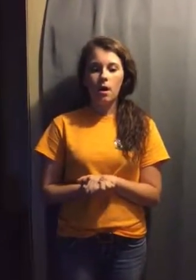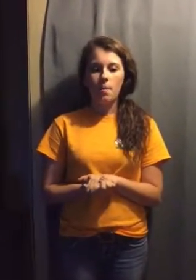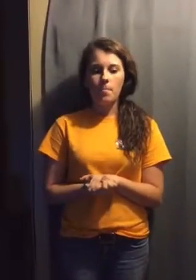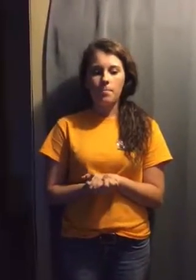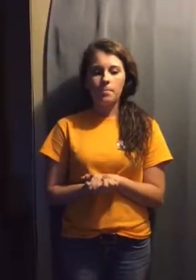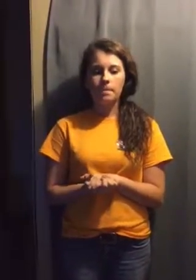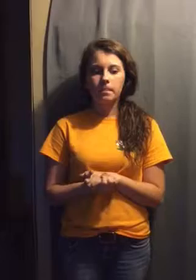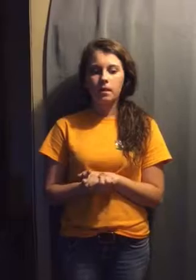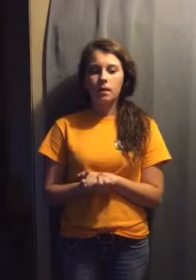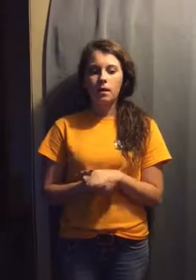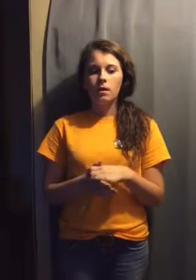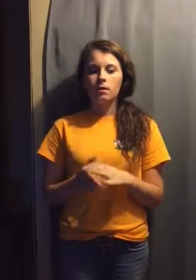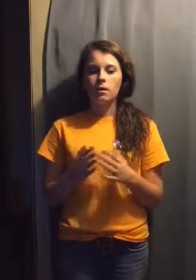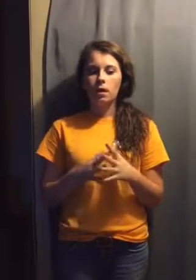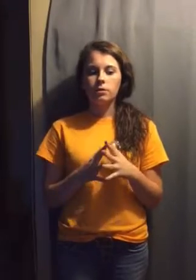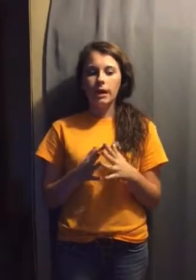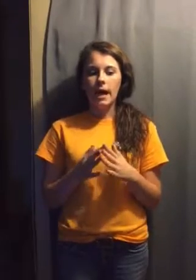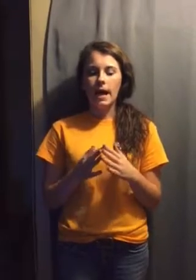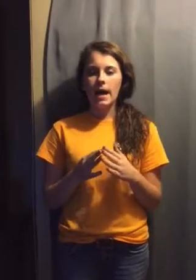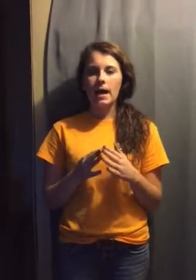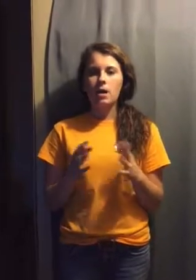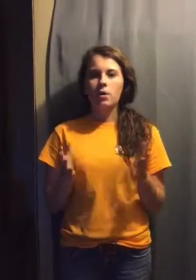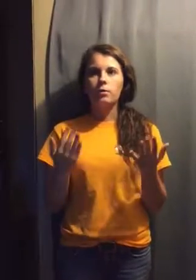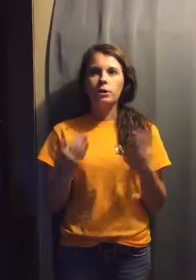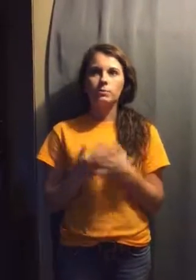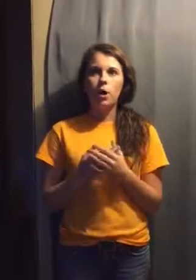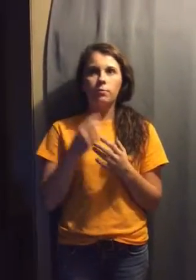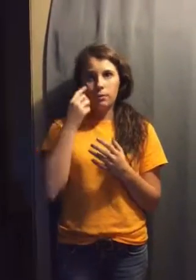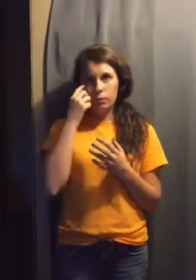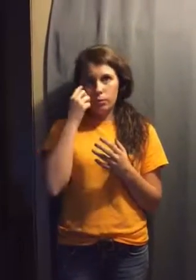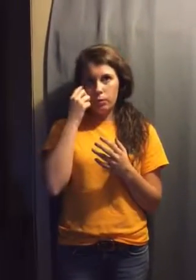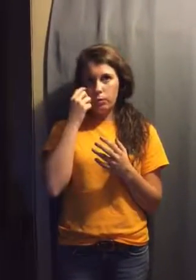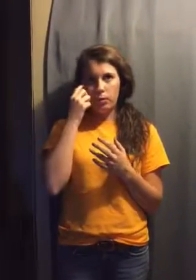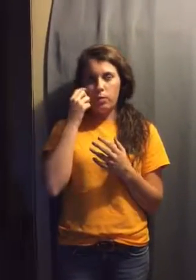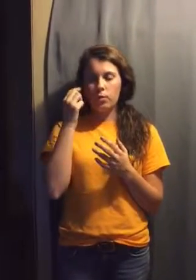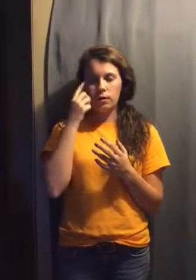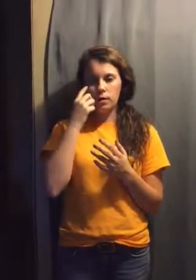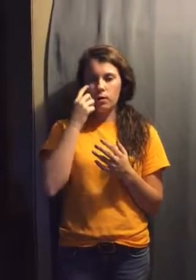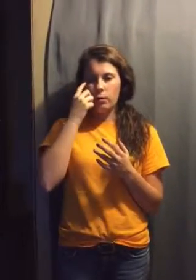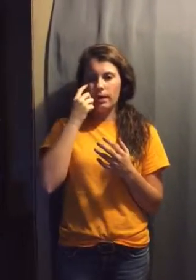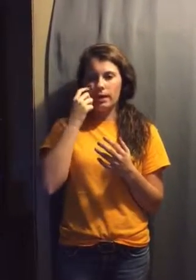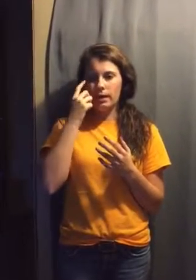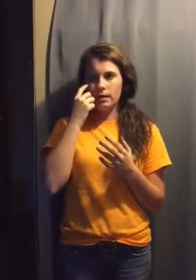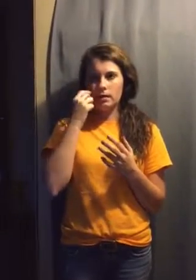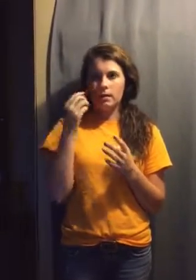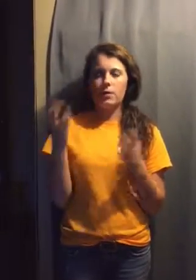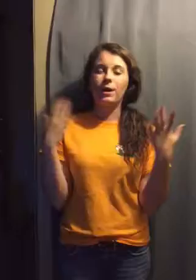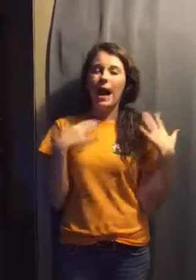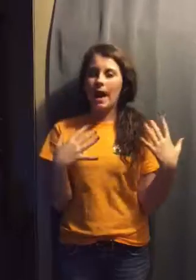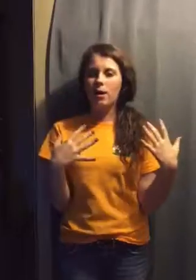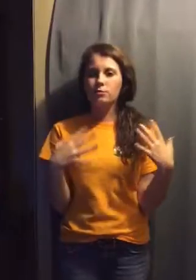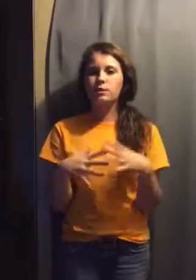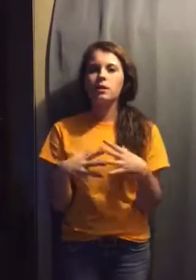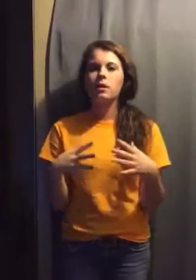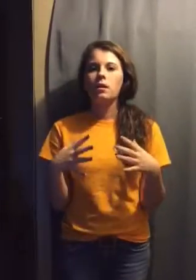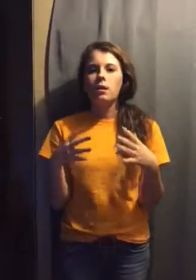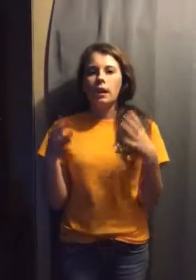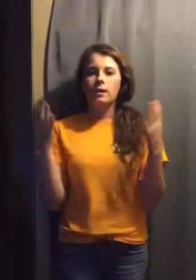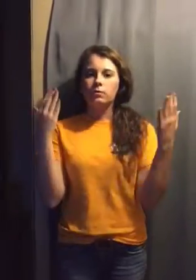Um, the cloche hat was probably worn when they went out and it was